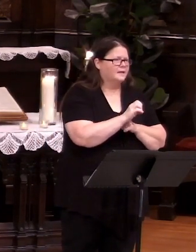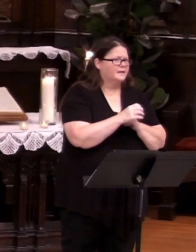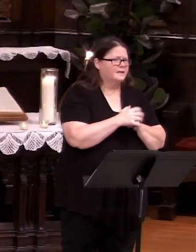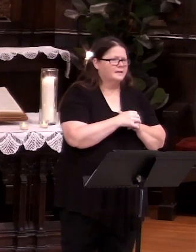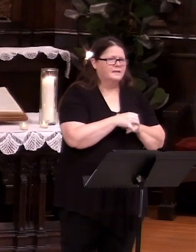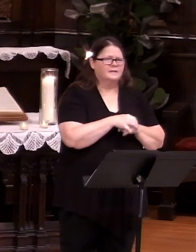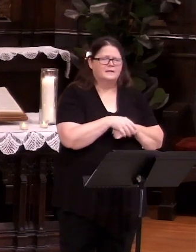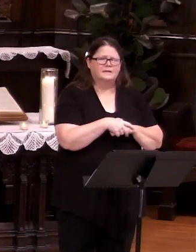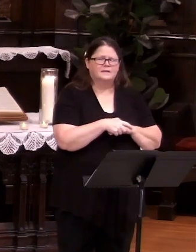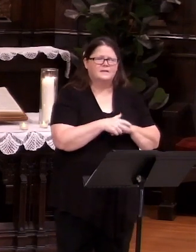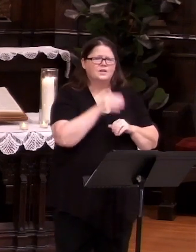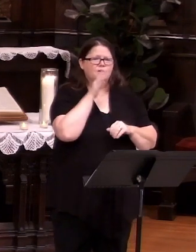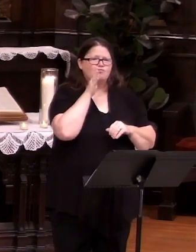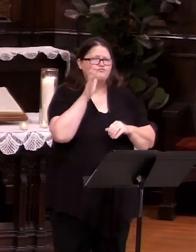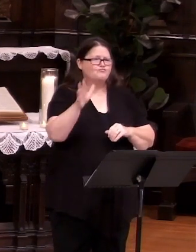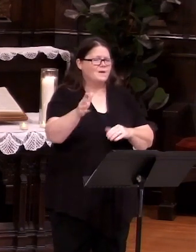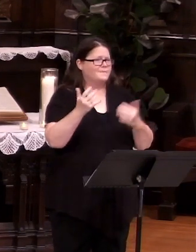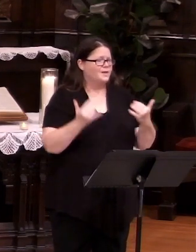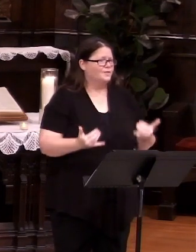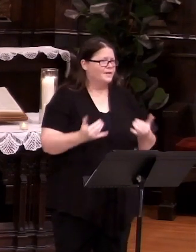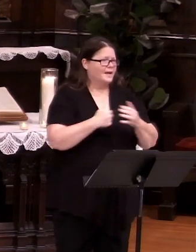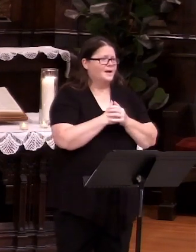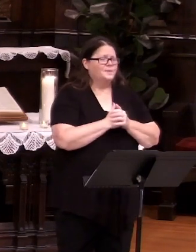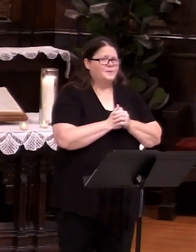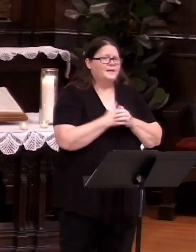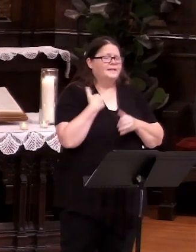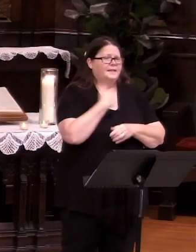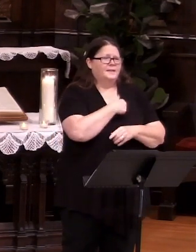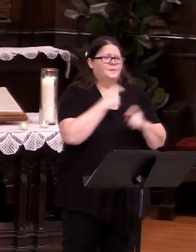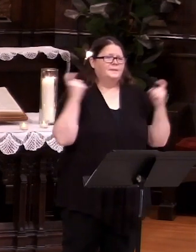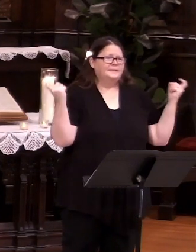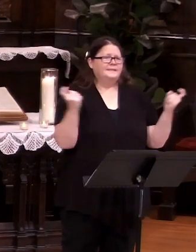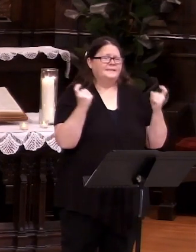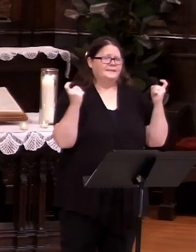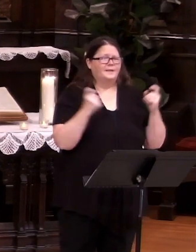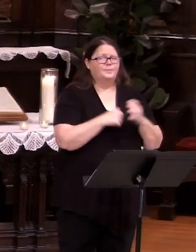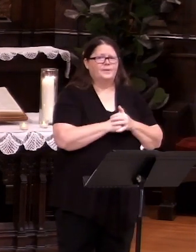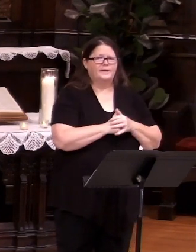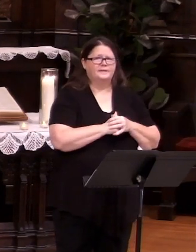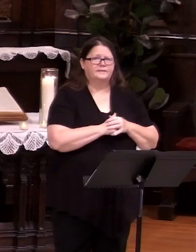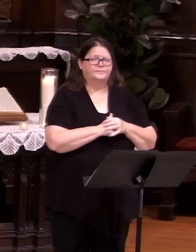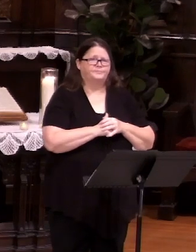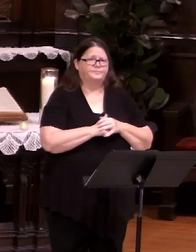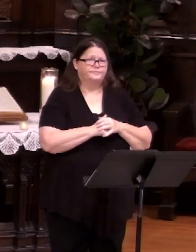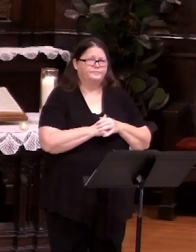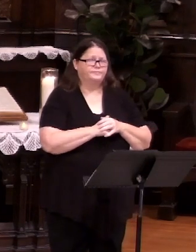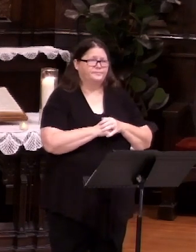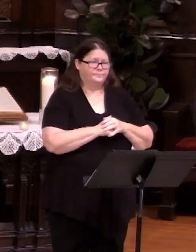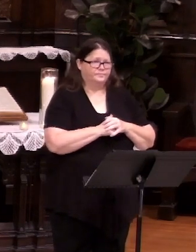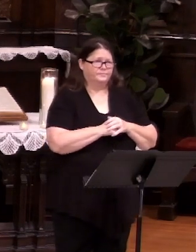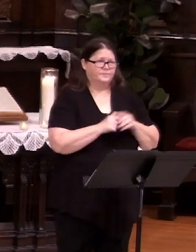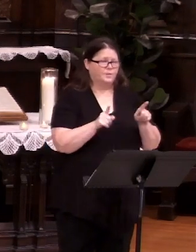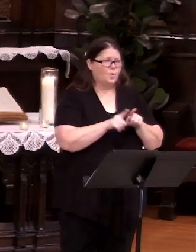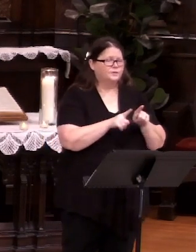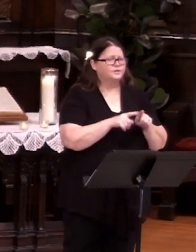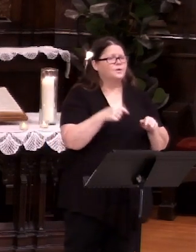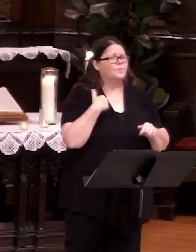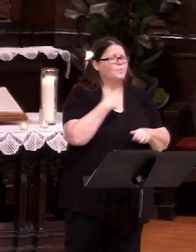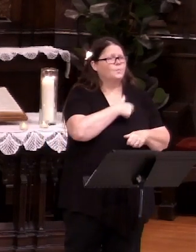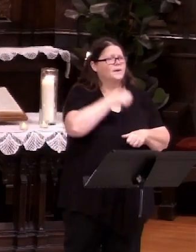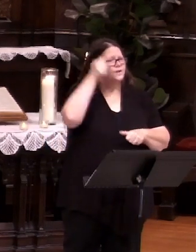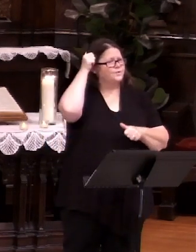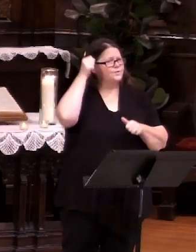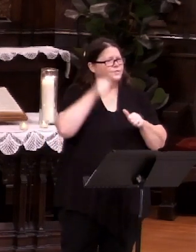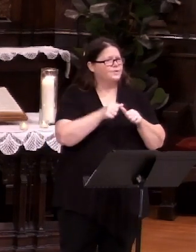DeYoung is a grandmother, and so we are celebrating with her. We also remember